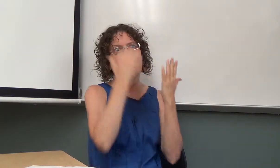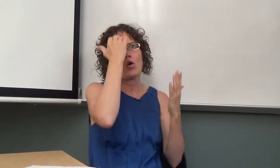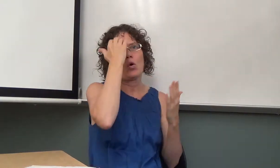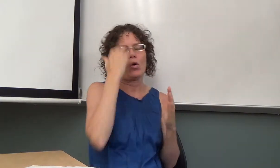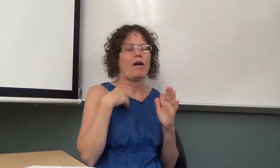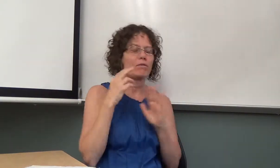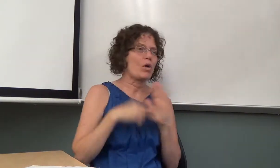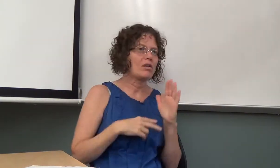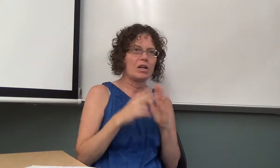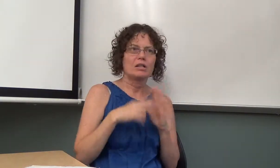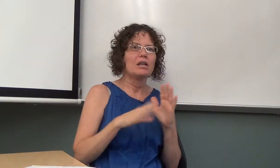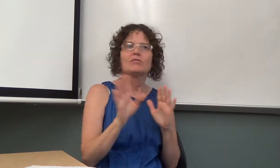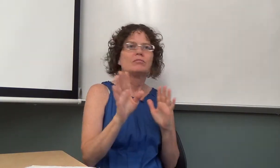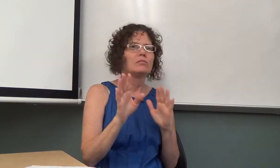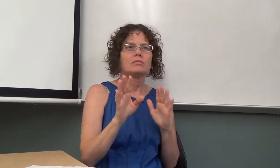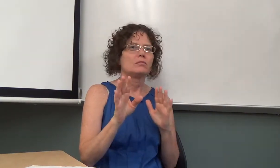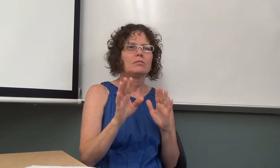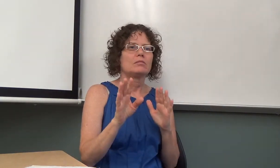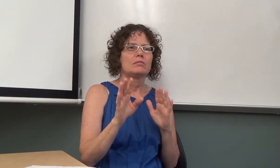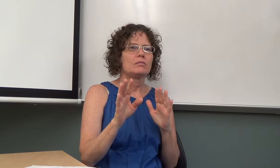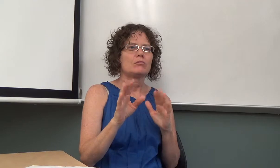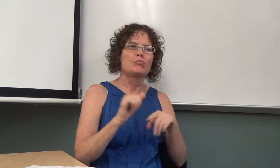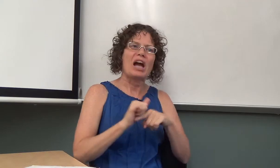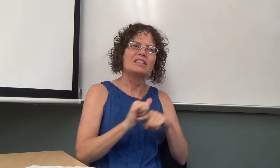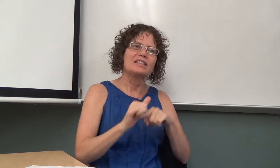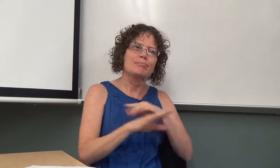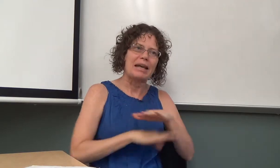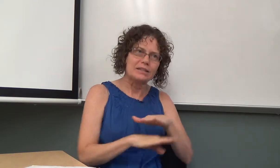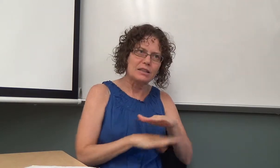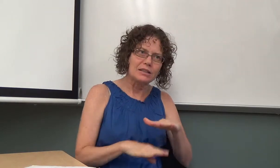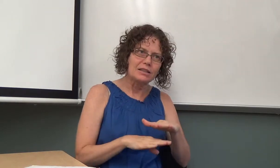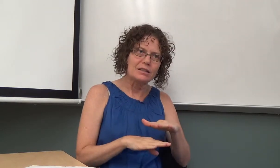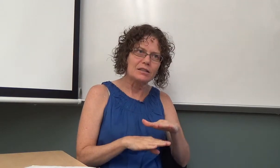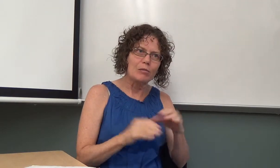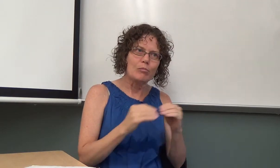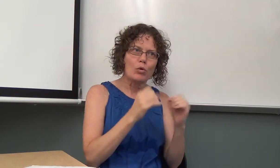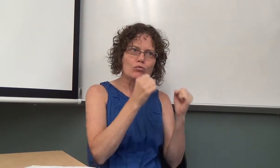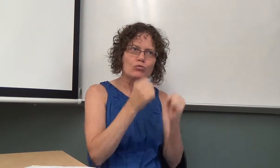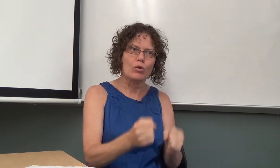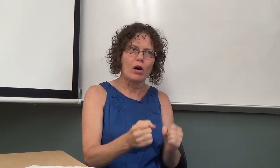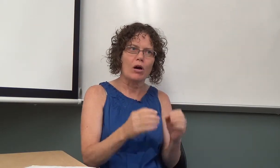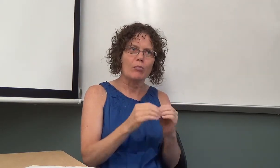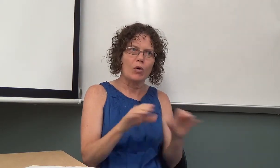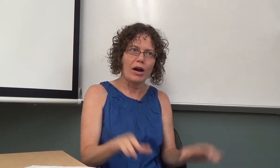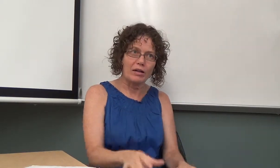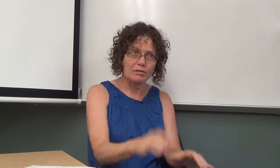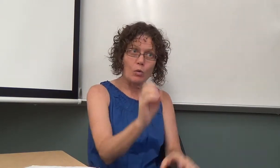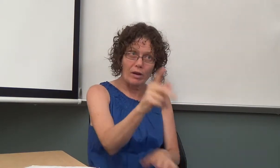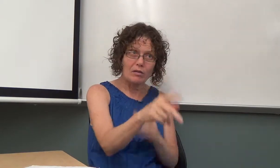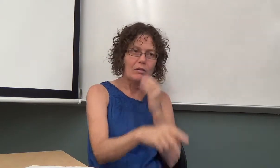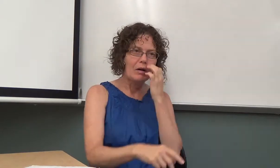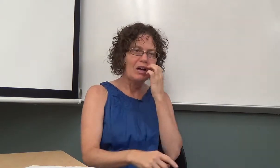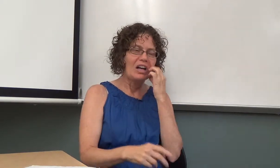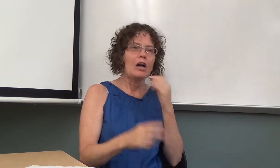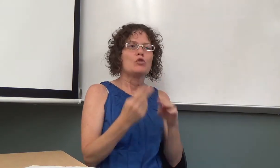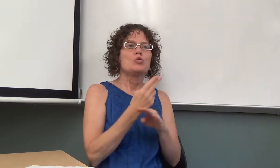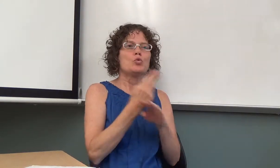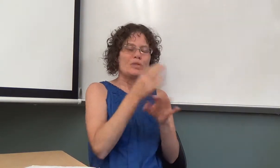get our language down to the basics so we can get it better, stronger, more active, okay? So you're going to use simple sentences. But hold on, you're